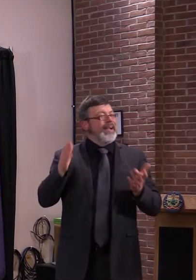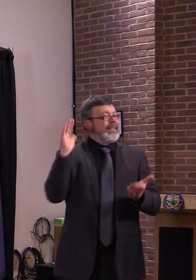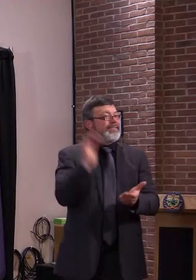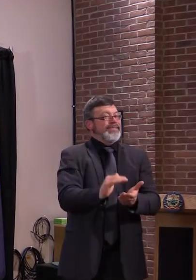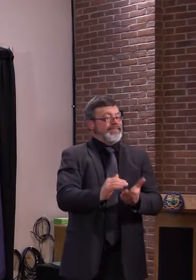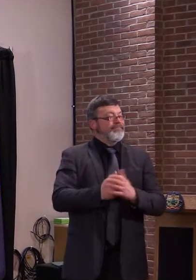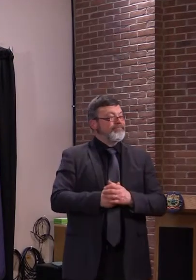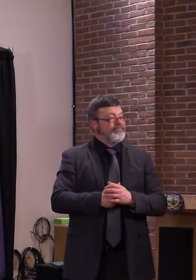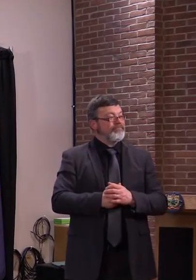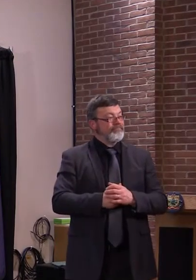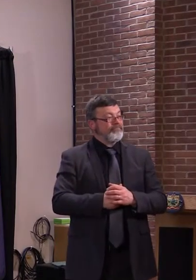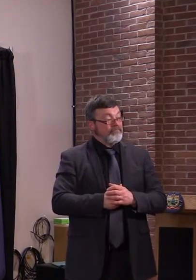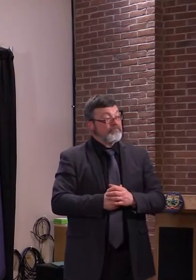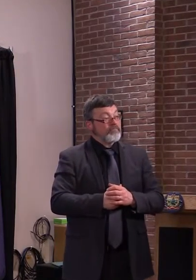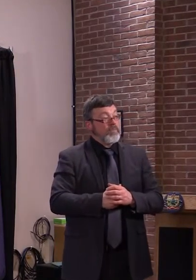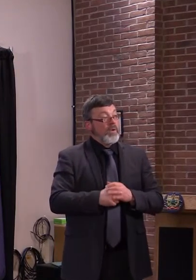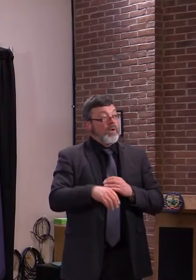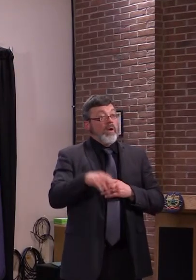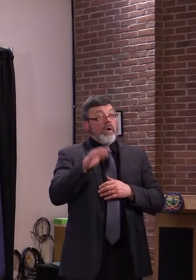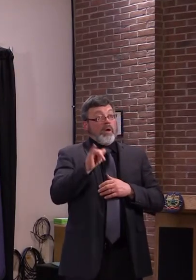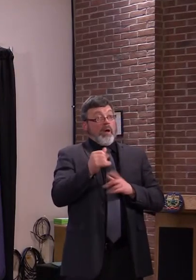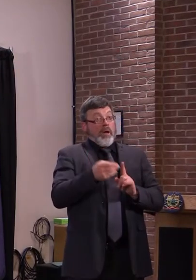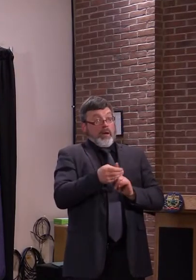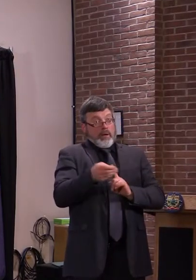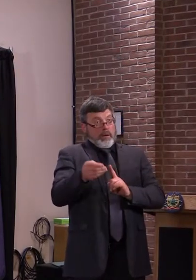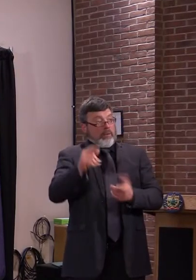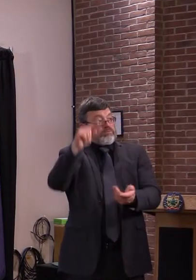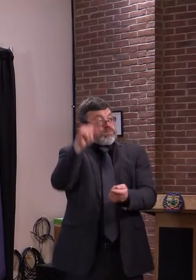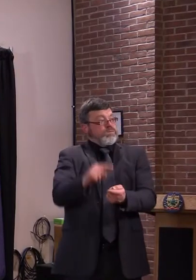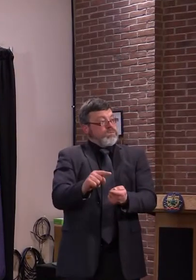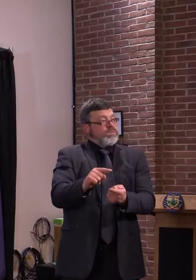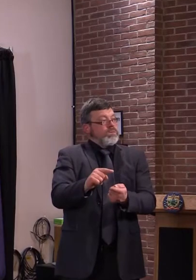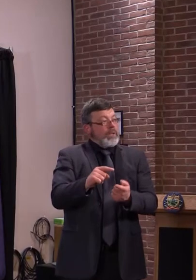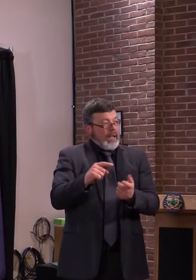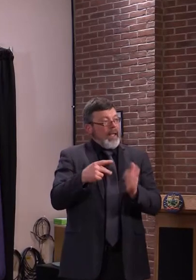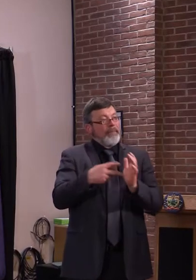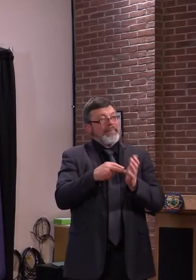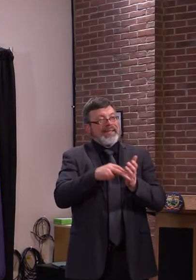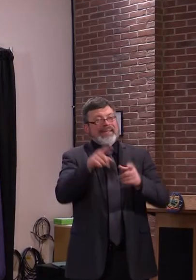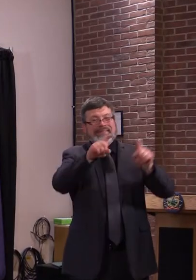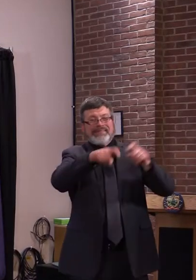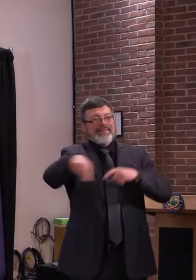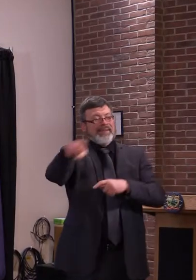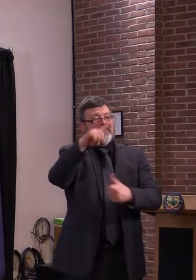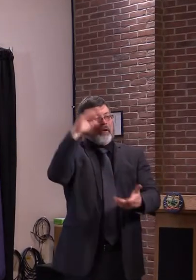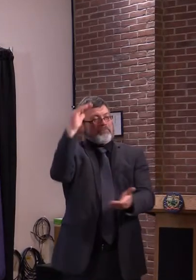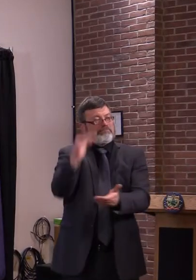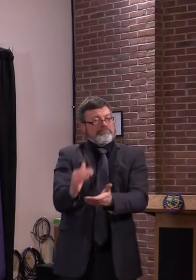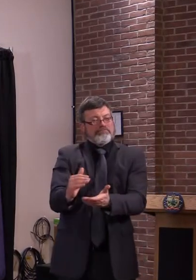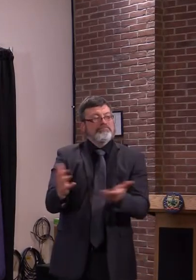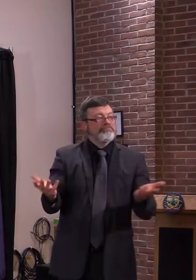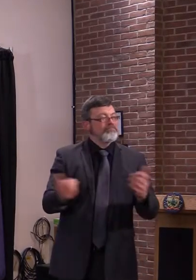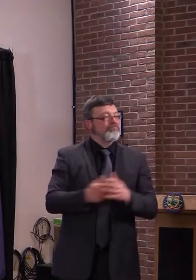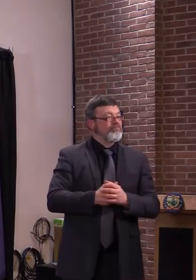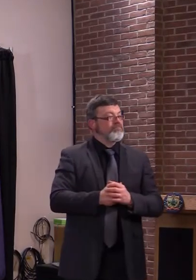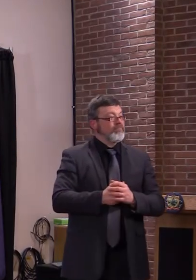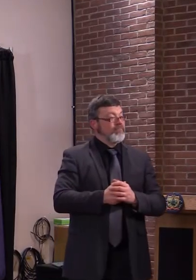to get tested as often, such as before and after social gatherings, as overall risk will be much